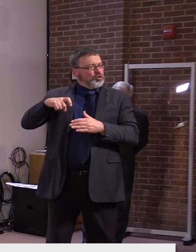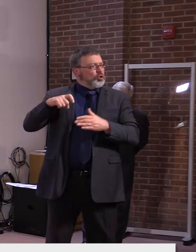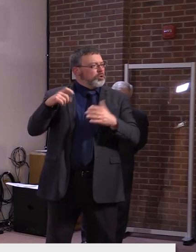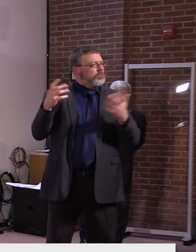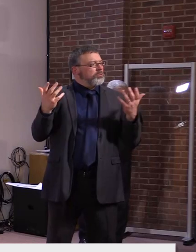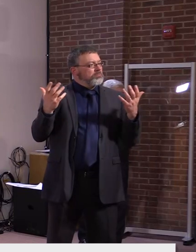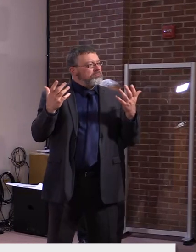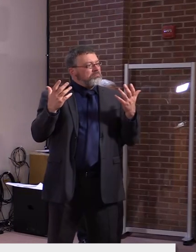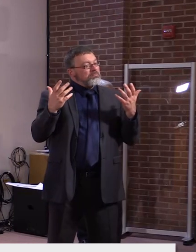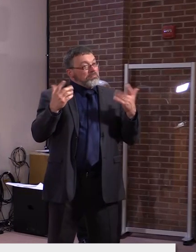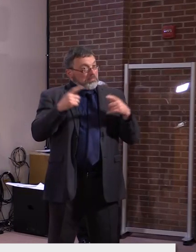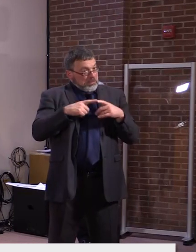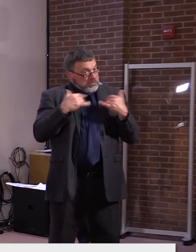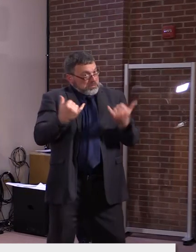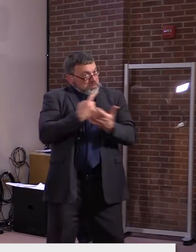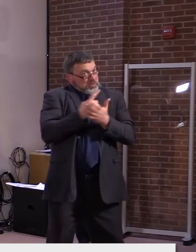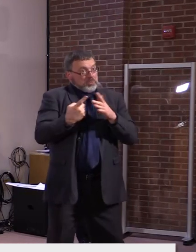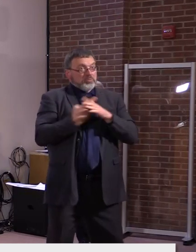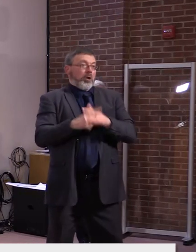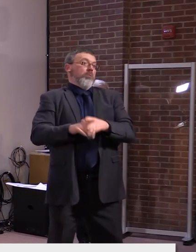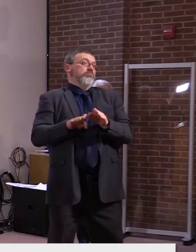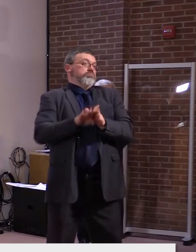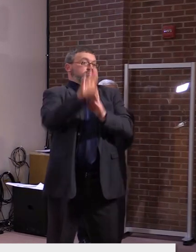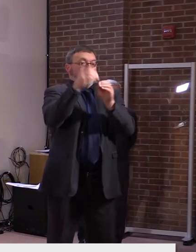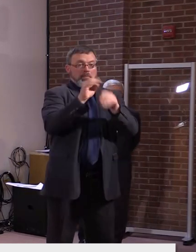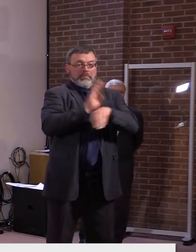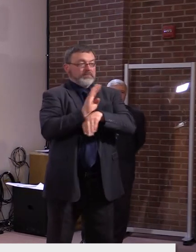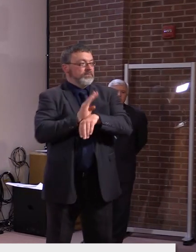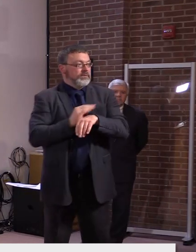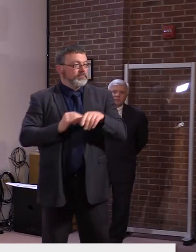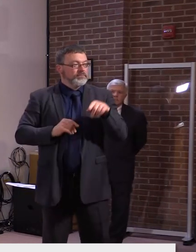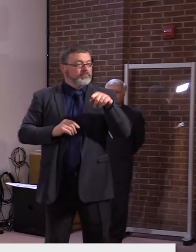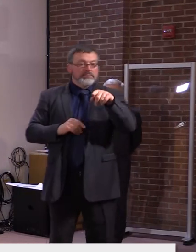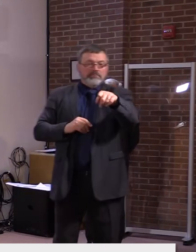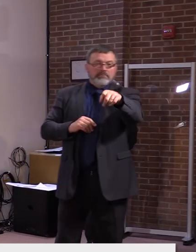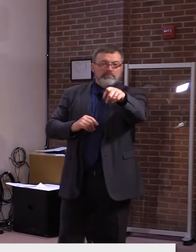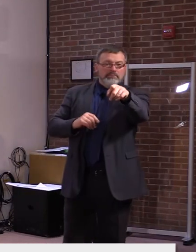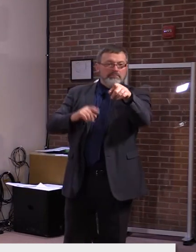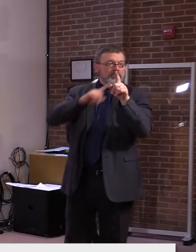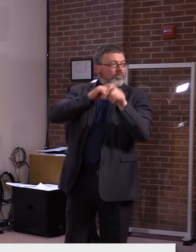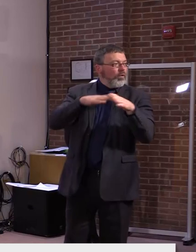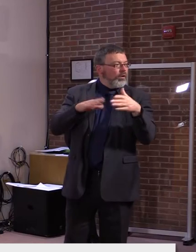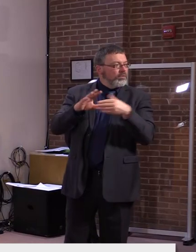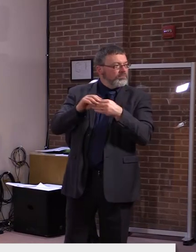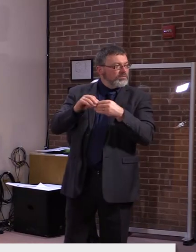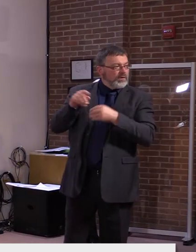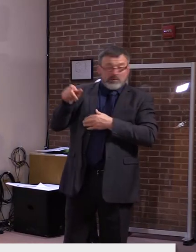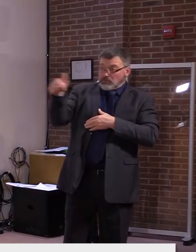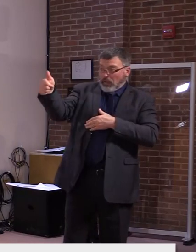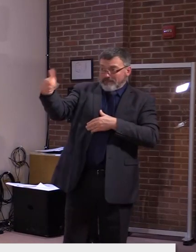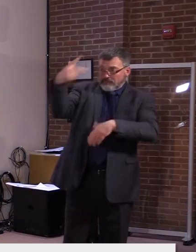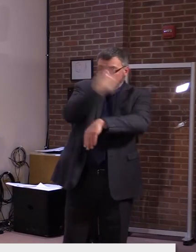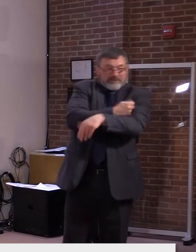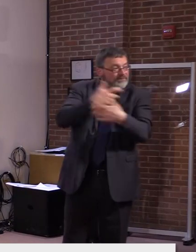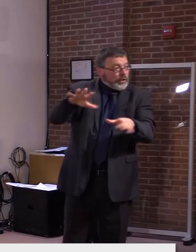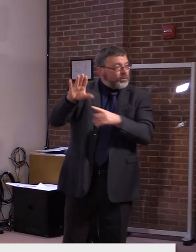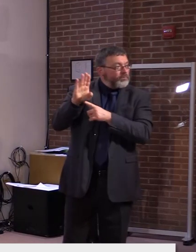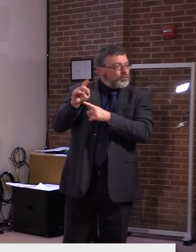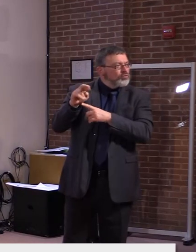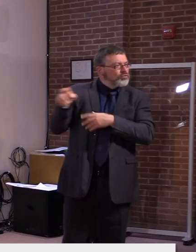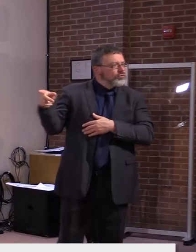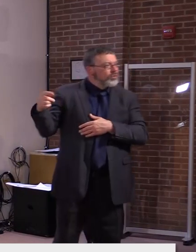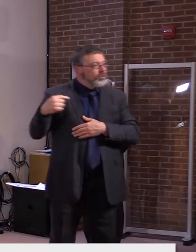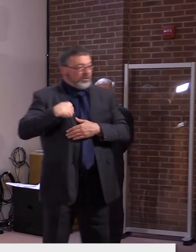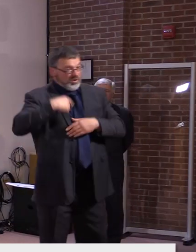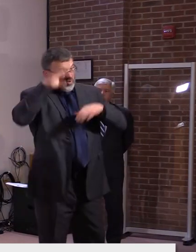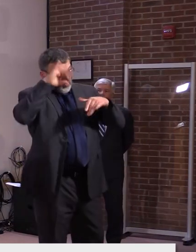week. So you get your flu shot today. Do you have plans to get a booster anytime soon as well? I hope to get a booster this week.